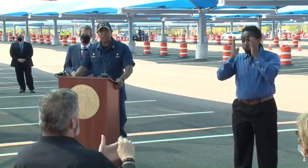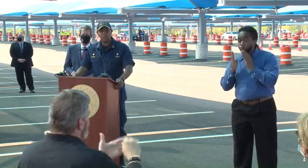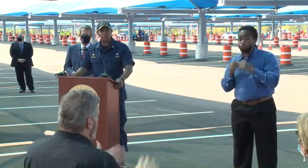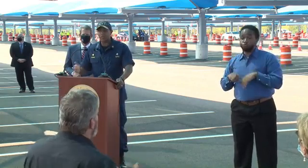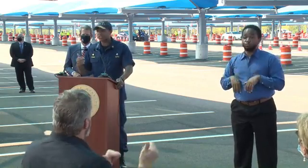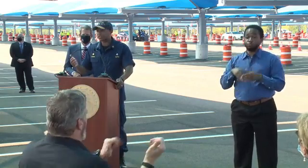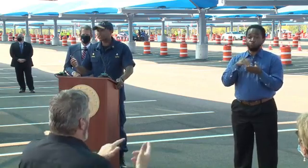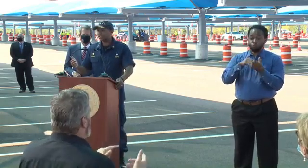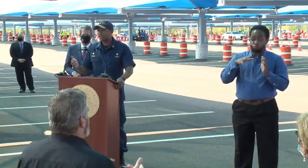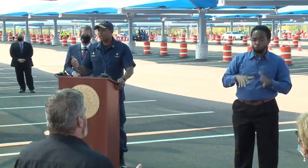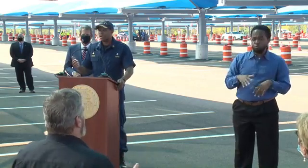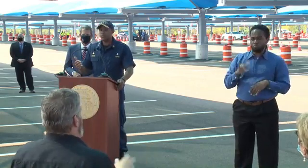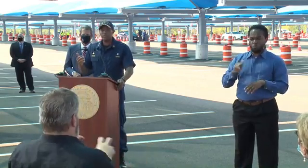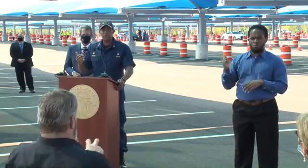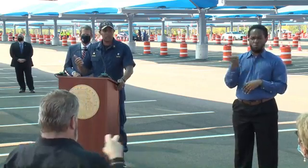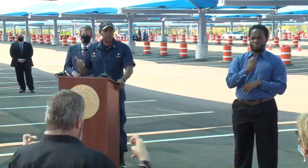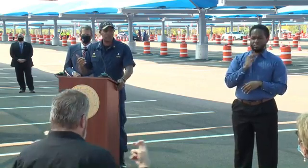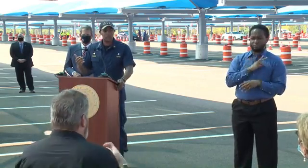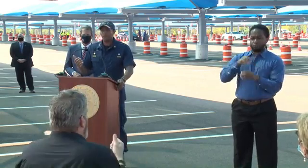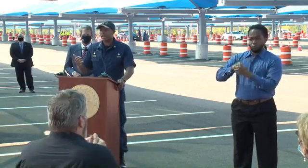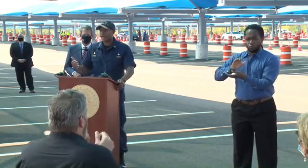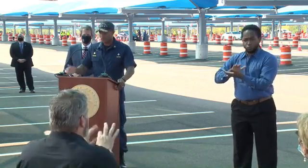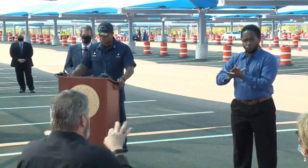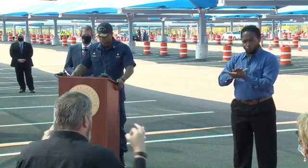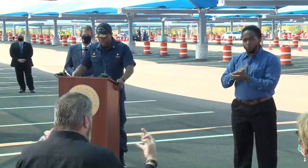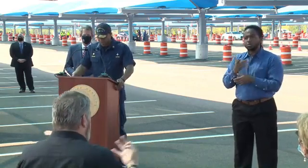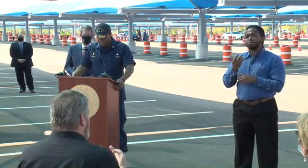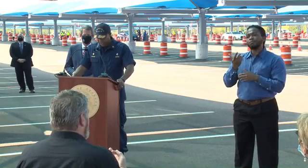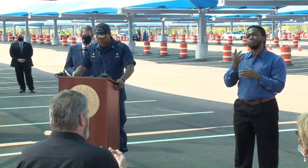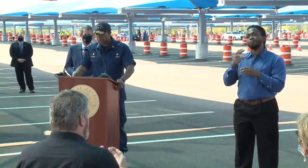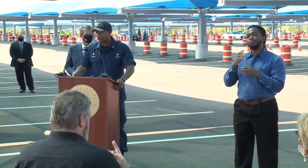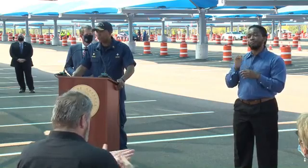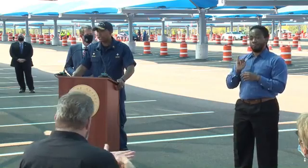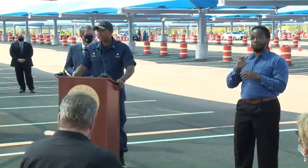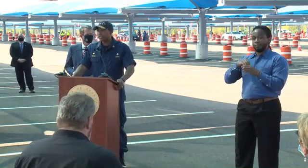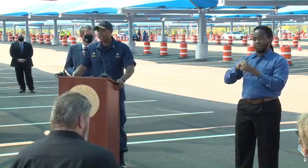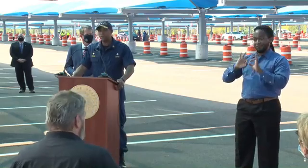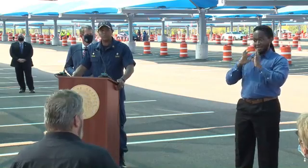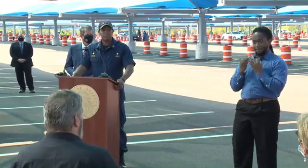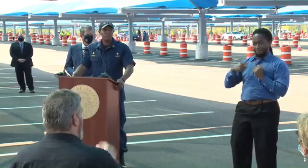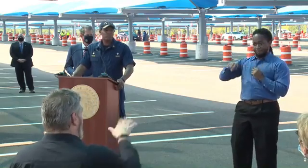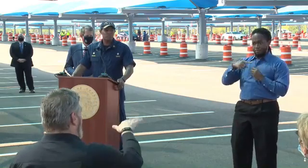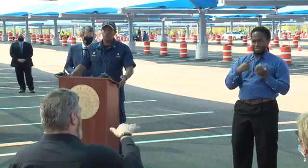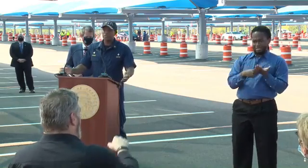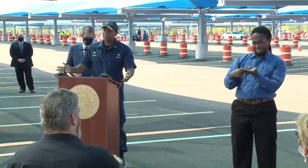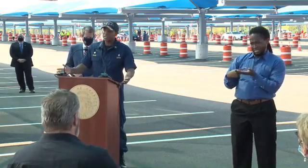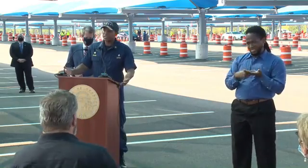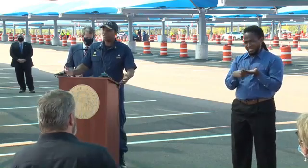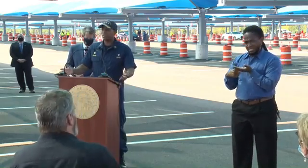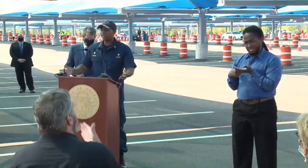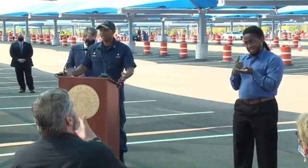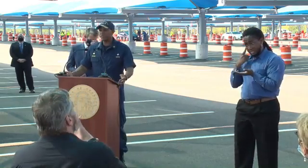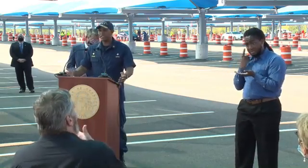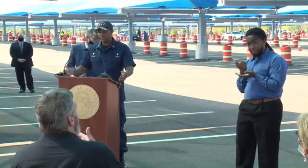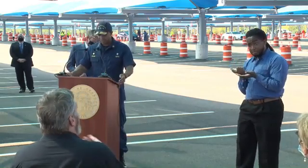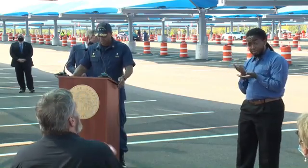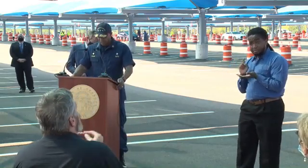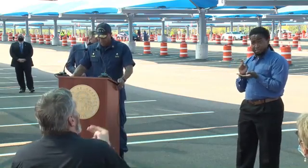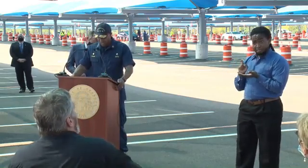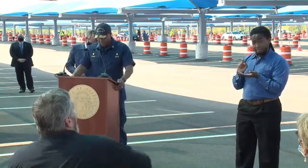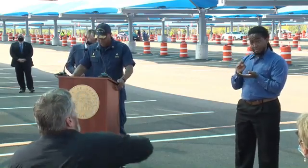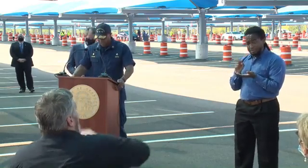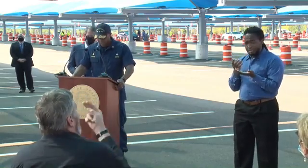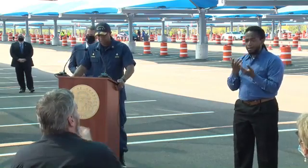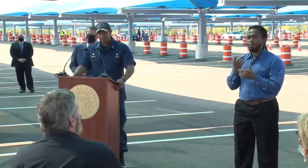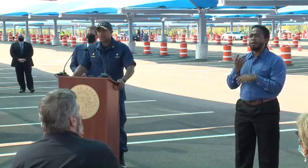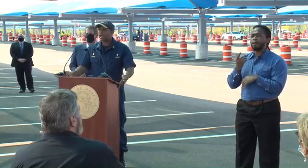family's individual risks. We know that some people are at higher risk for complications of COVID than others due to obesity, due to diabetes,